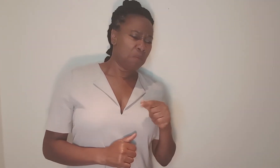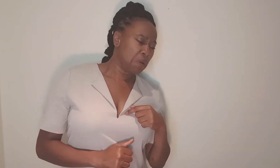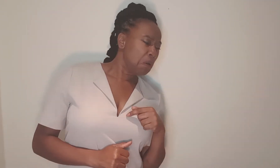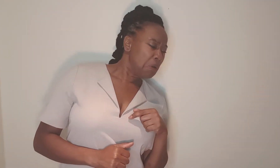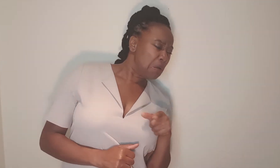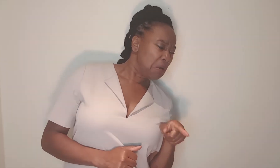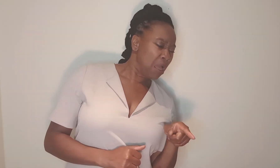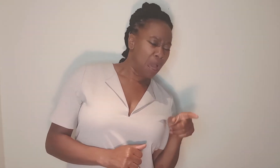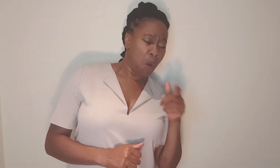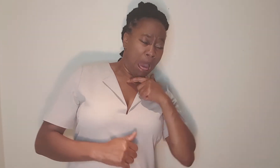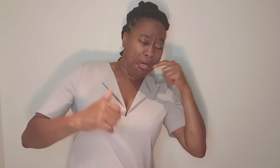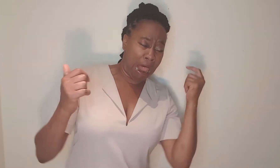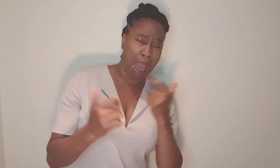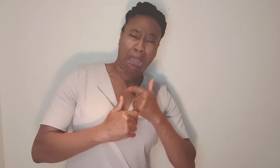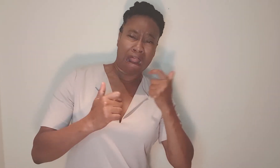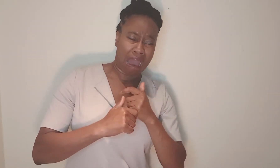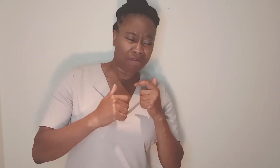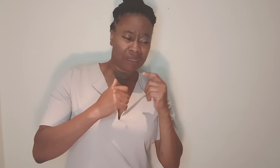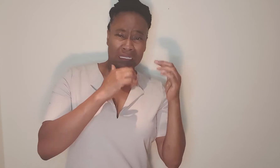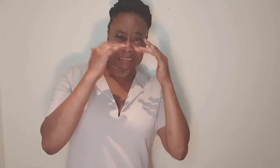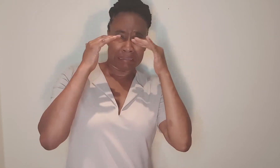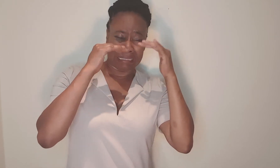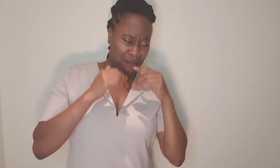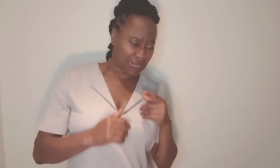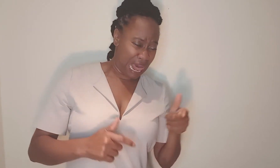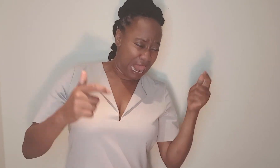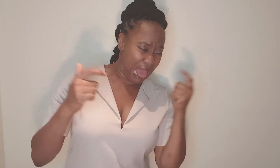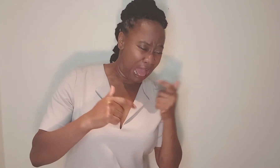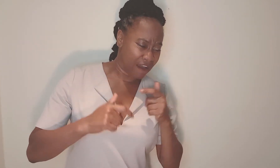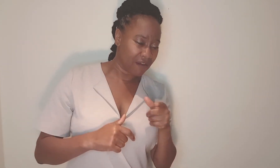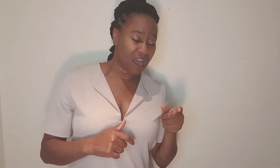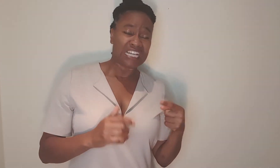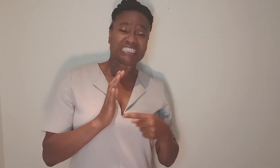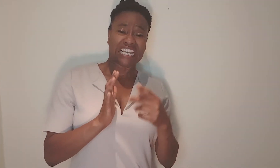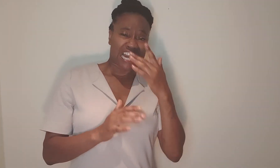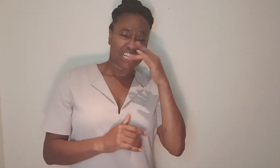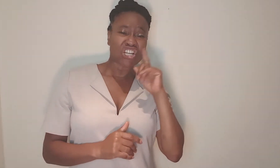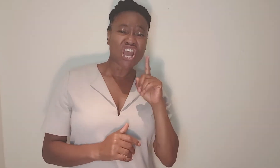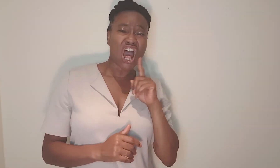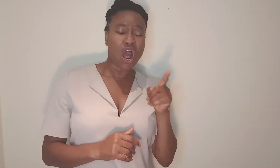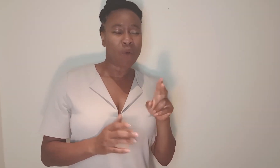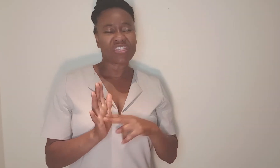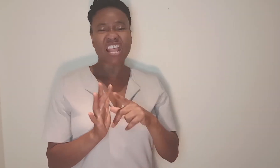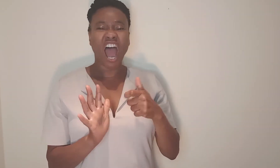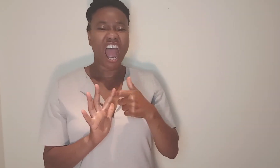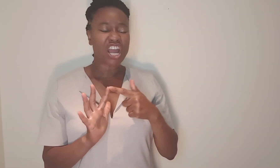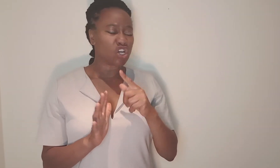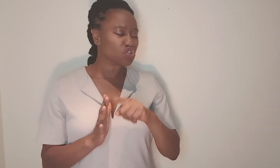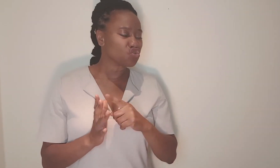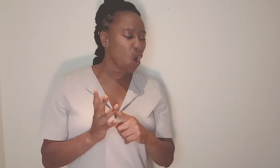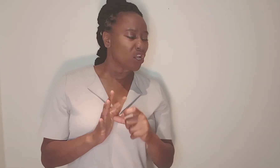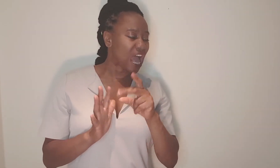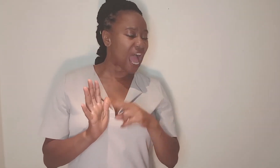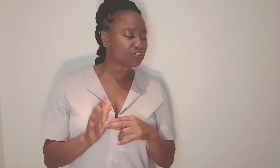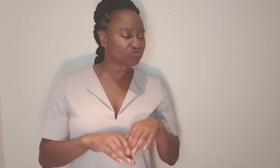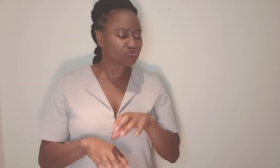teenage girl bouncing in her Nike Jordans, telling them whatever story is making them laugh so much. And the smiles.